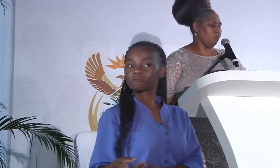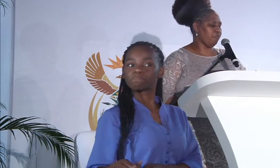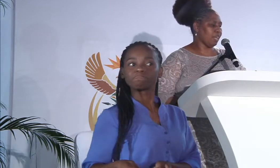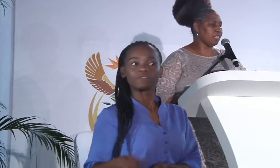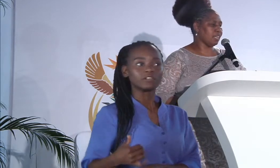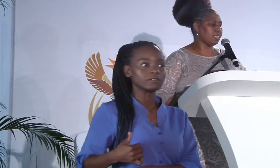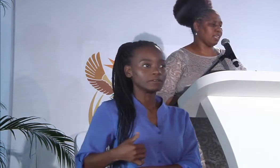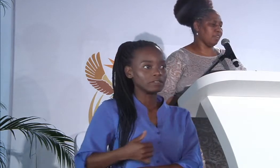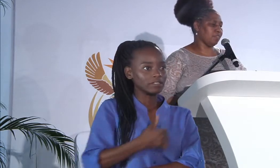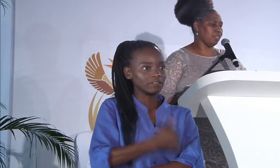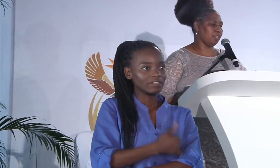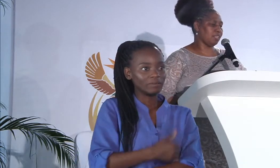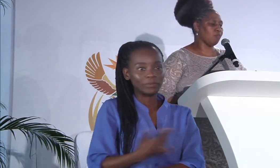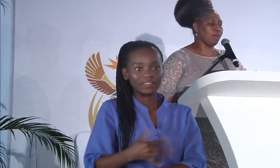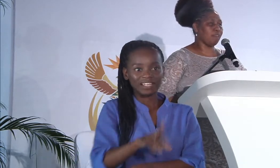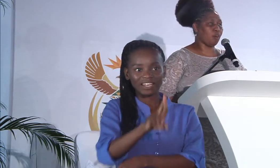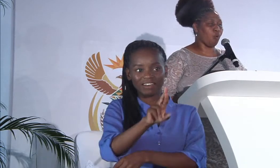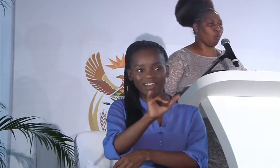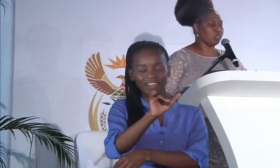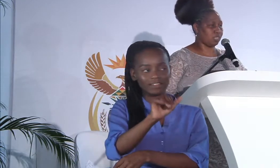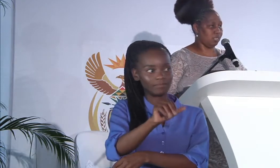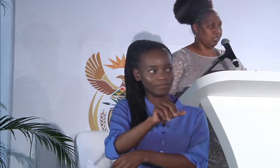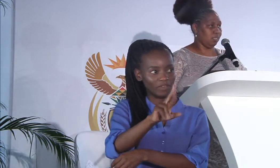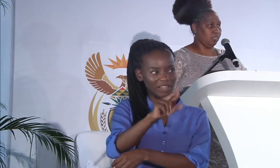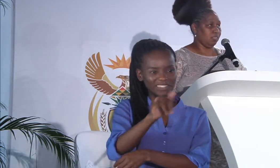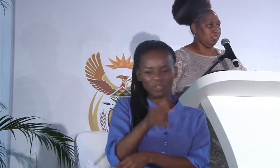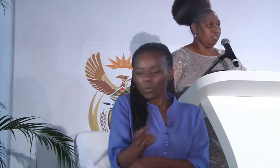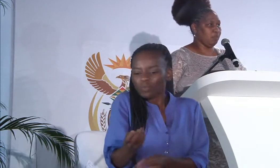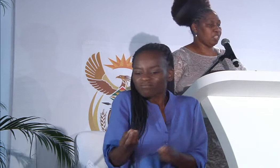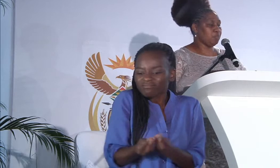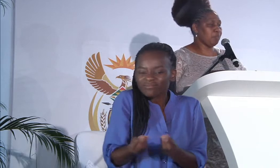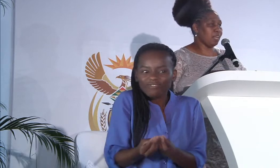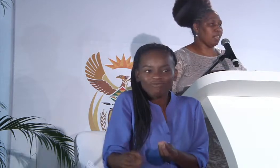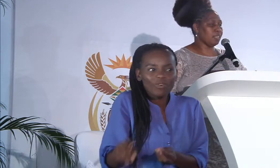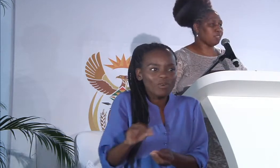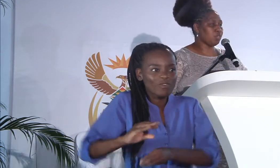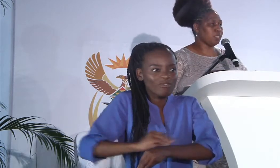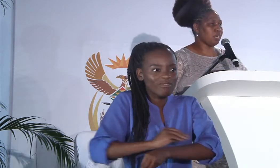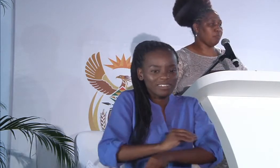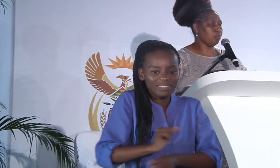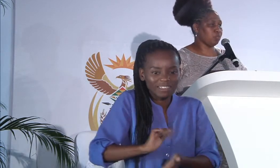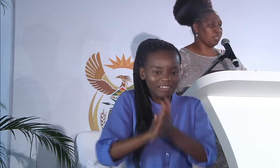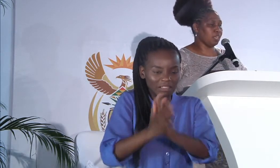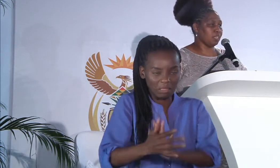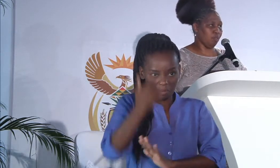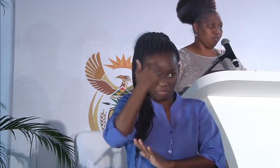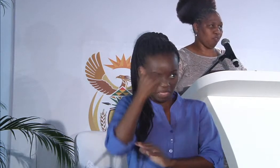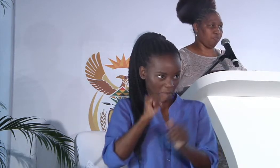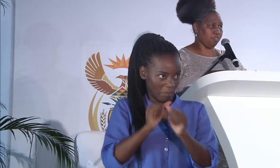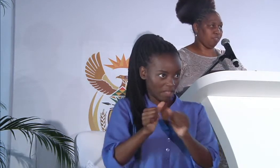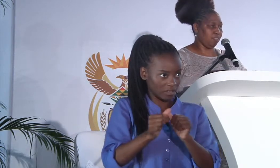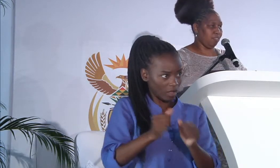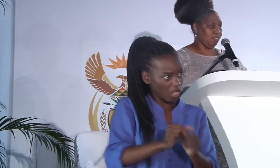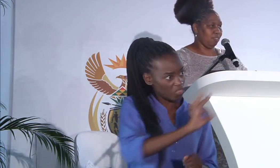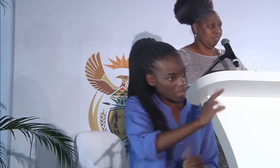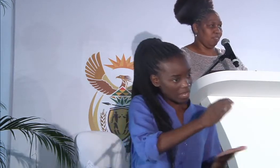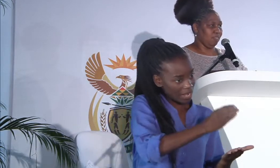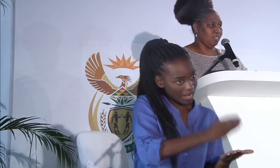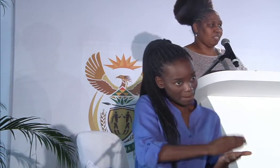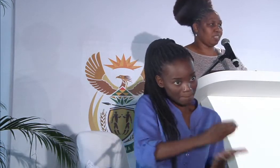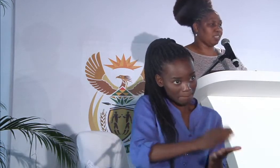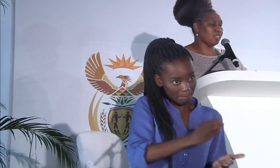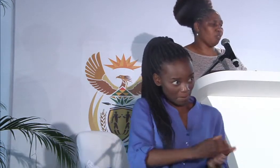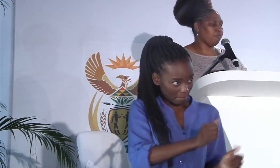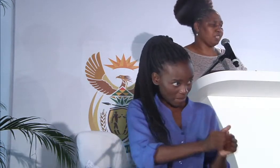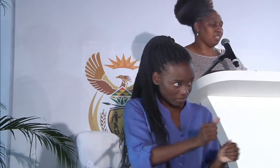with Retex and everything, whatever concoction, makes me better than the 20 cups you drink a day of coffee. It's